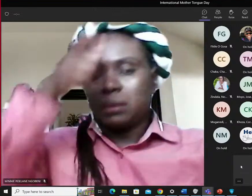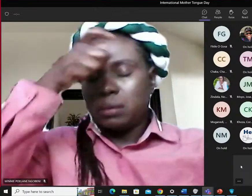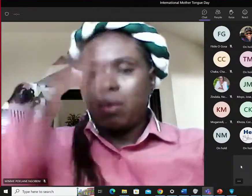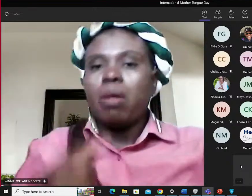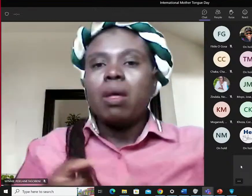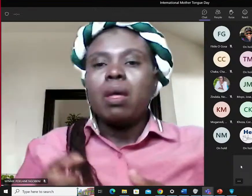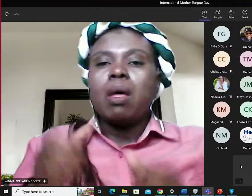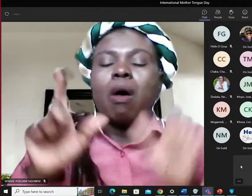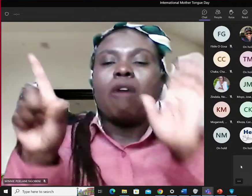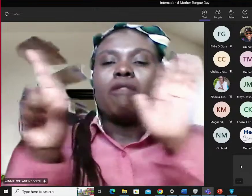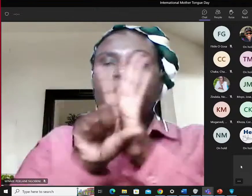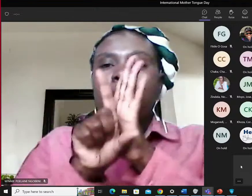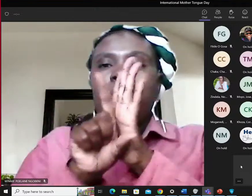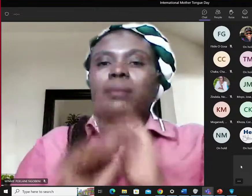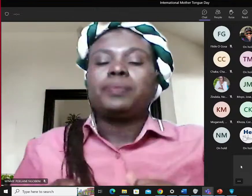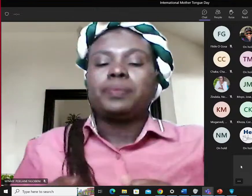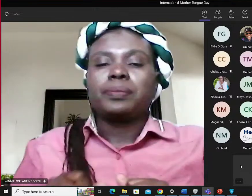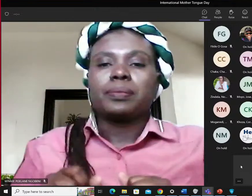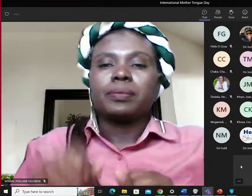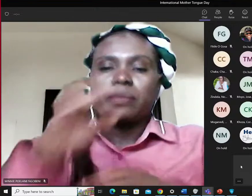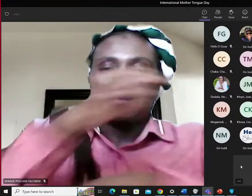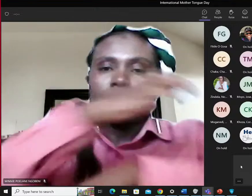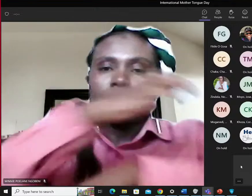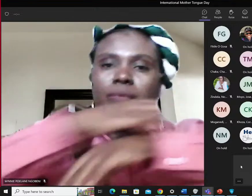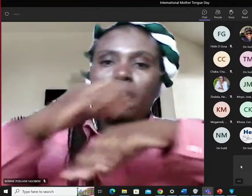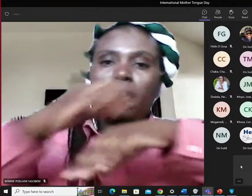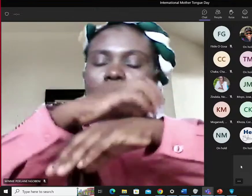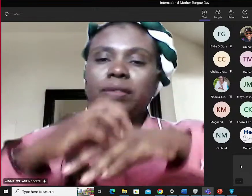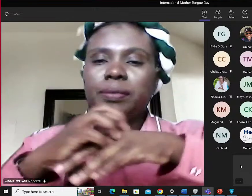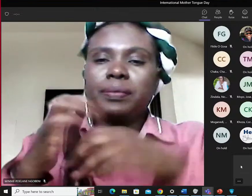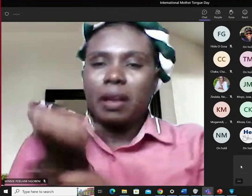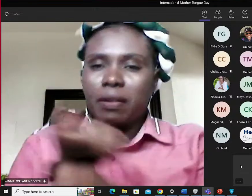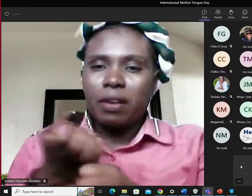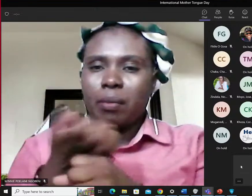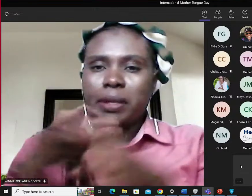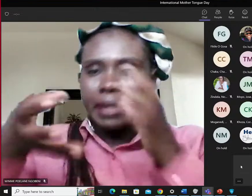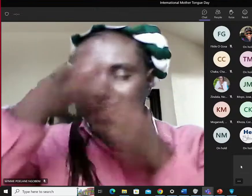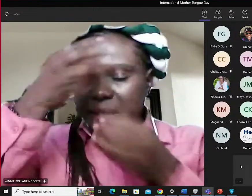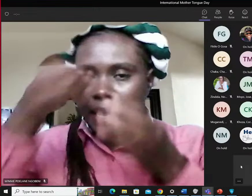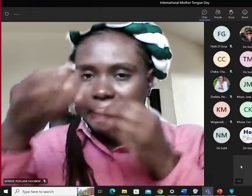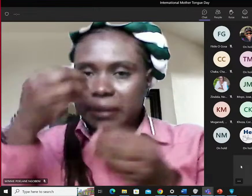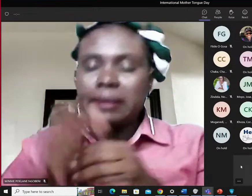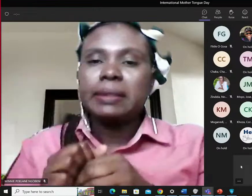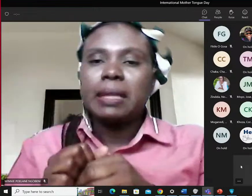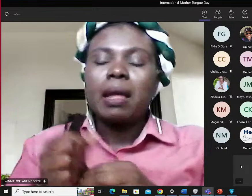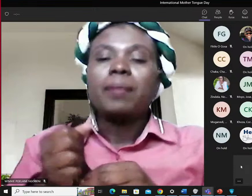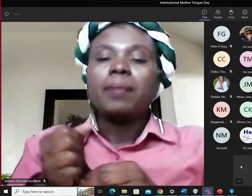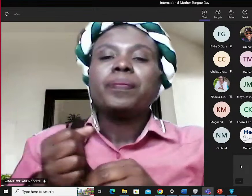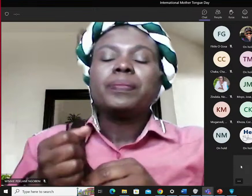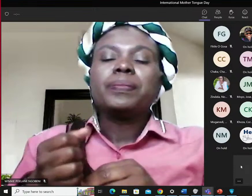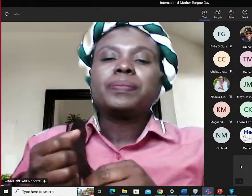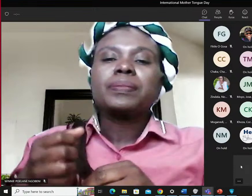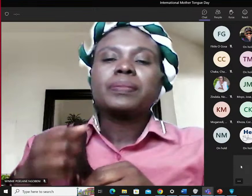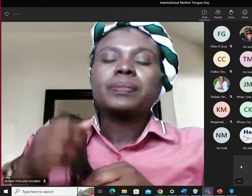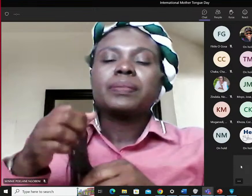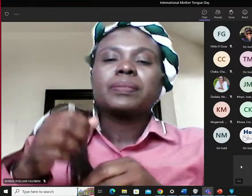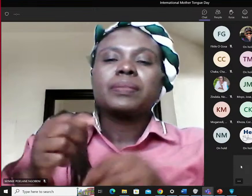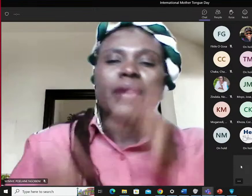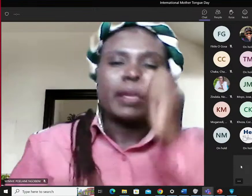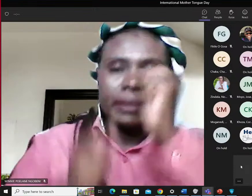of Agriculture and Environmental Studies, and College of Science, Engineering and Technology.